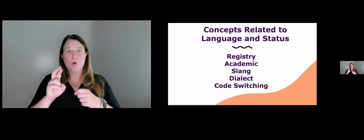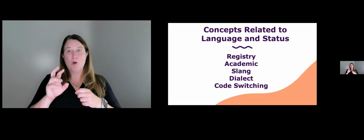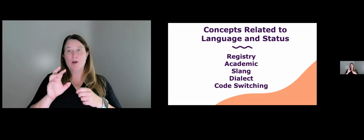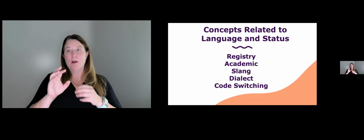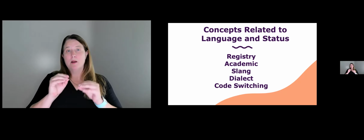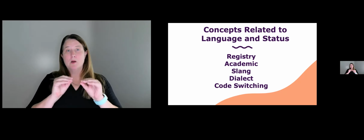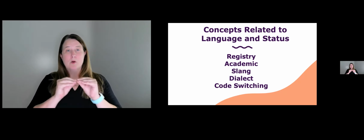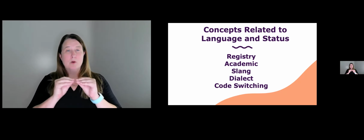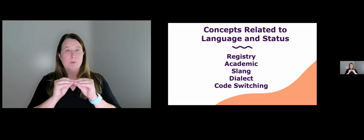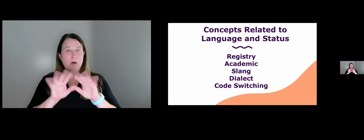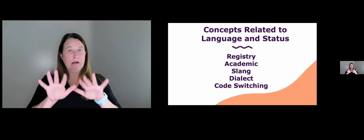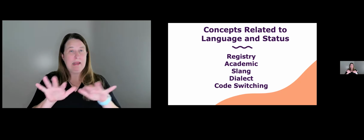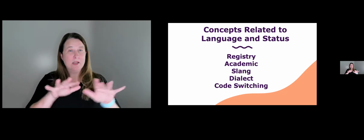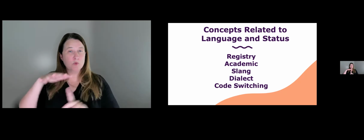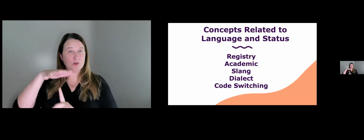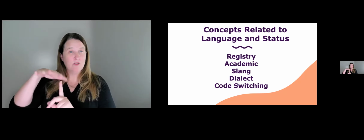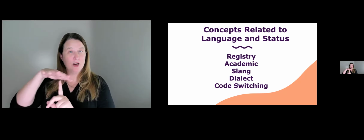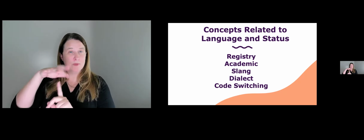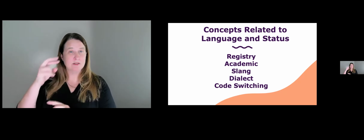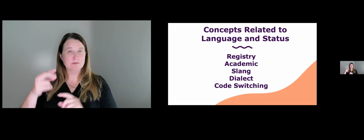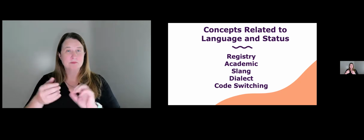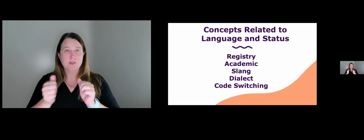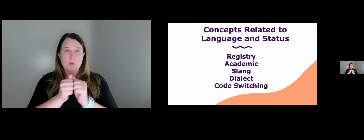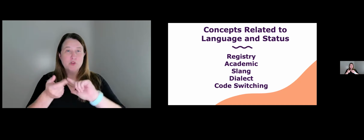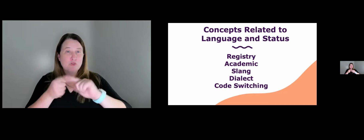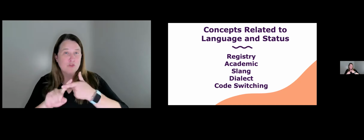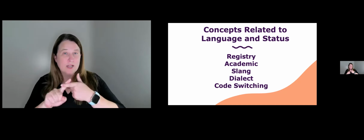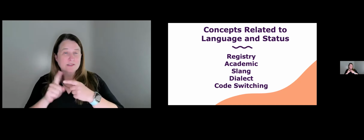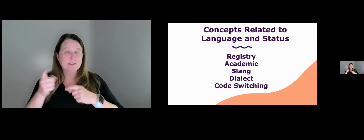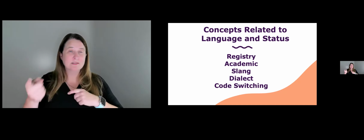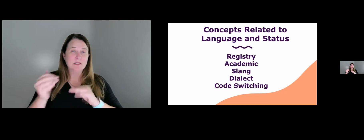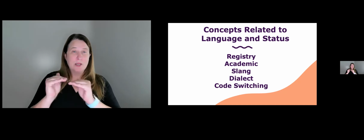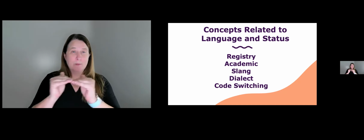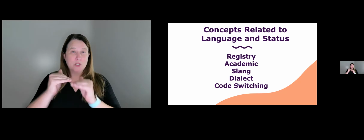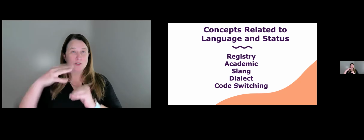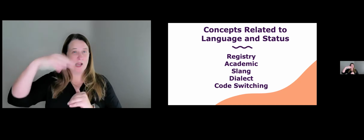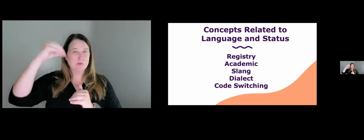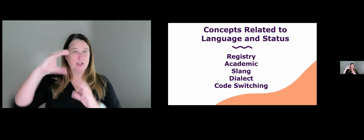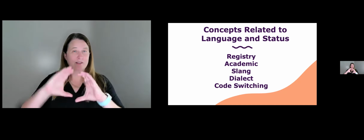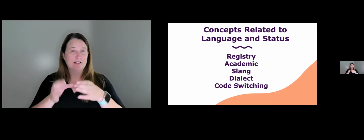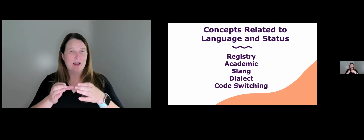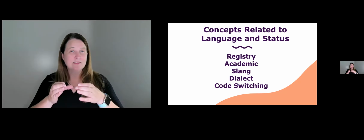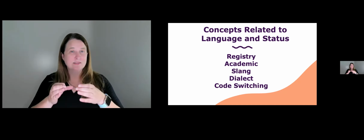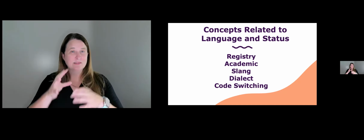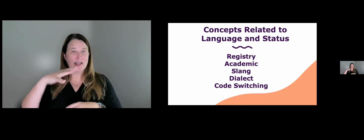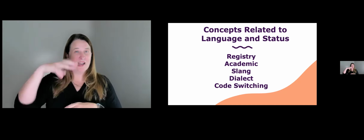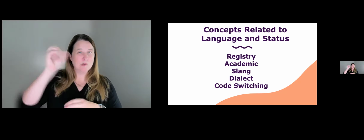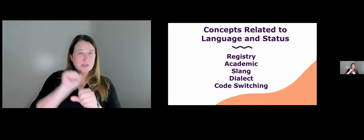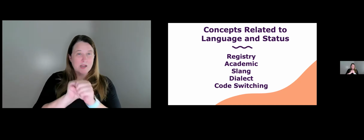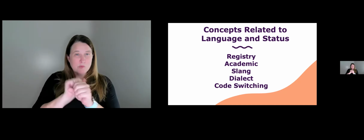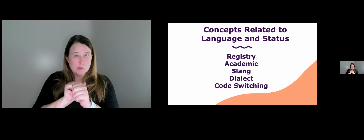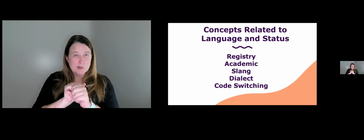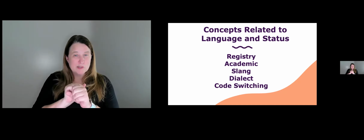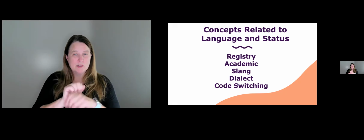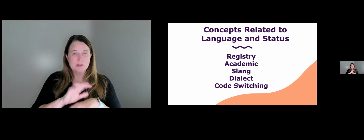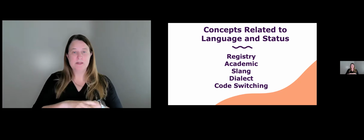how we express ourselves to friends, more informal environments with our peers outside of